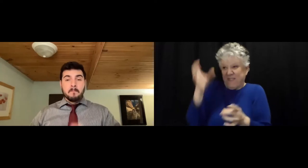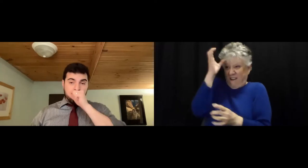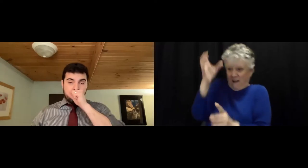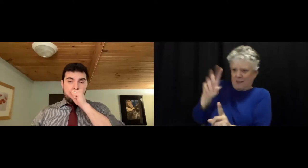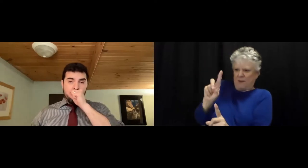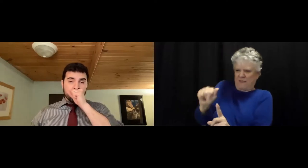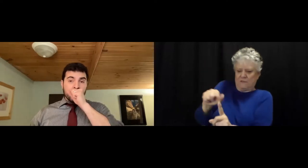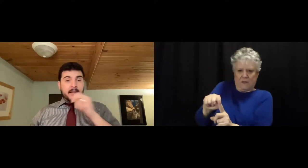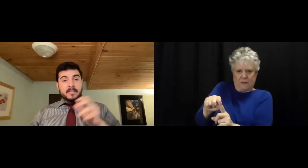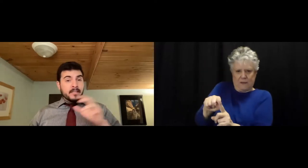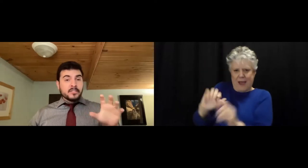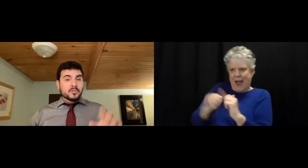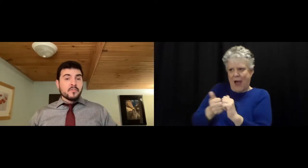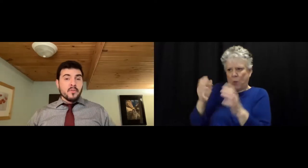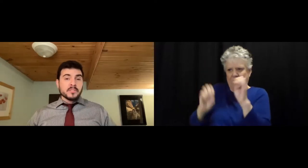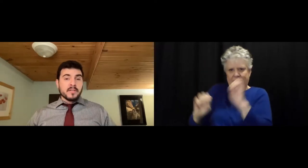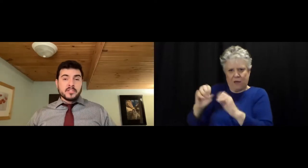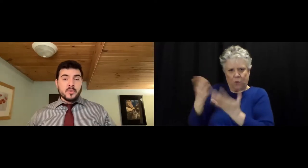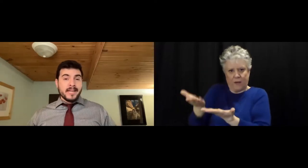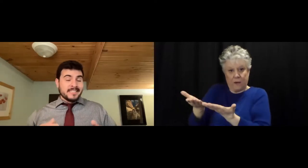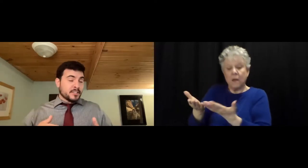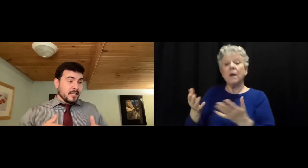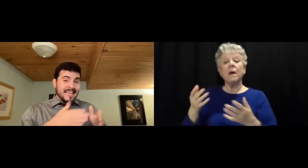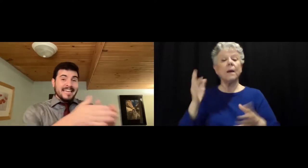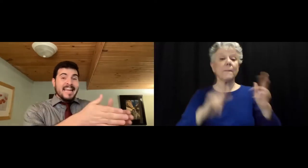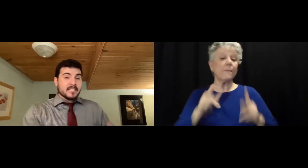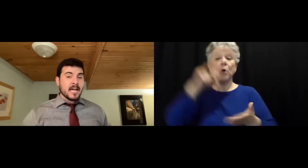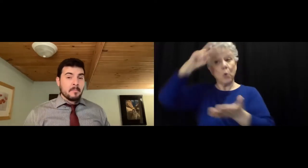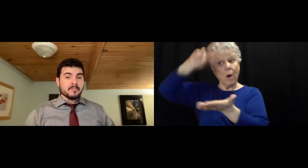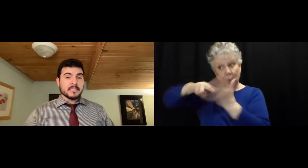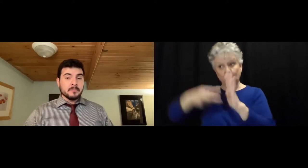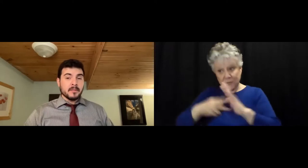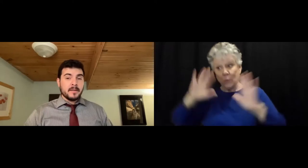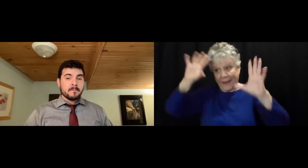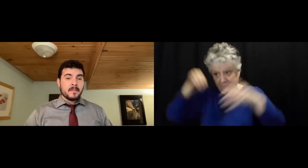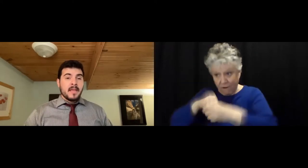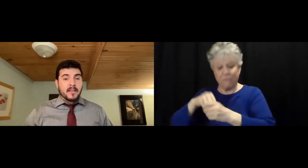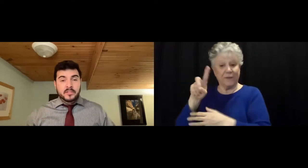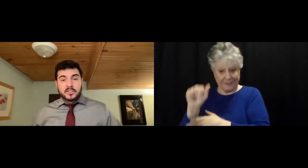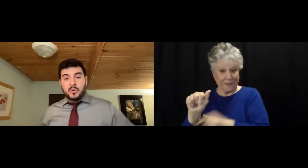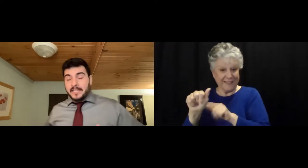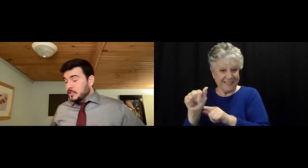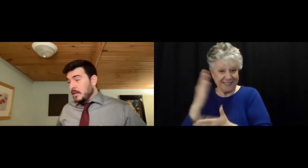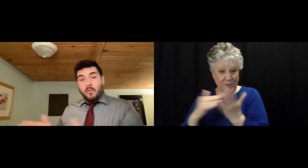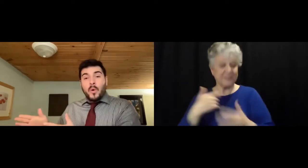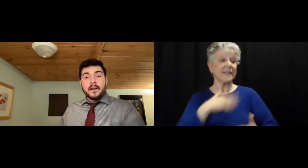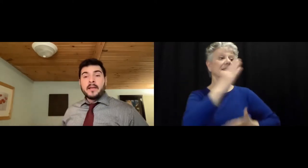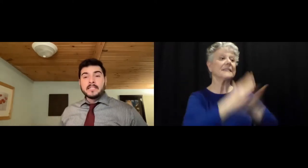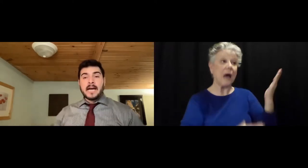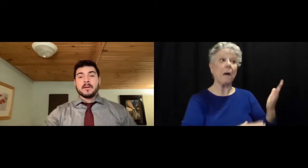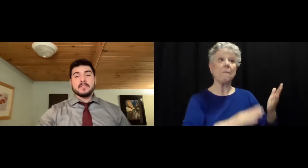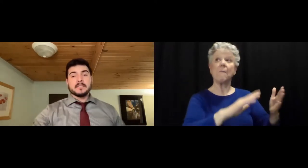disability. And this is true for those of us who intentionally engage the topic of disability, and those of us who intentionally